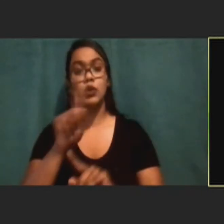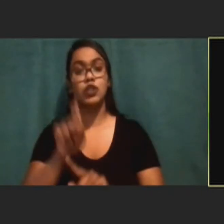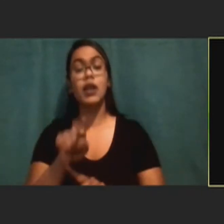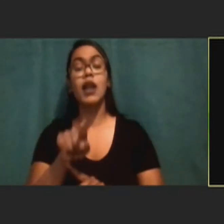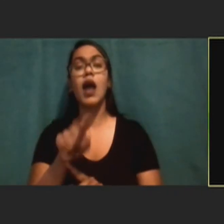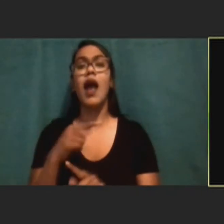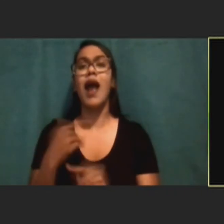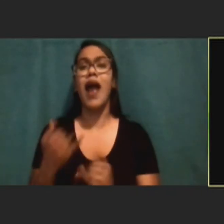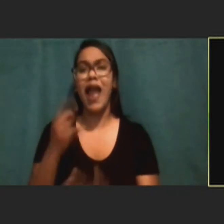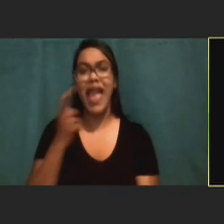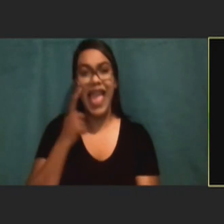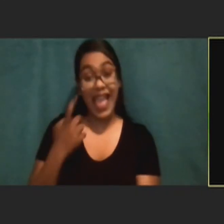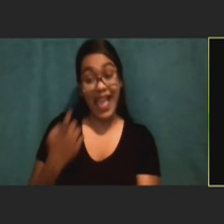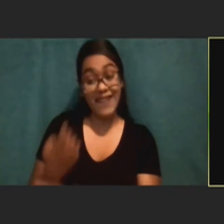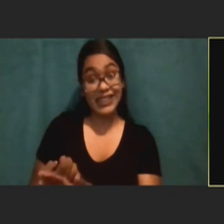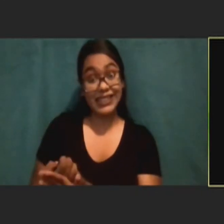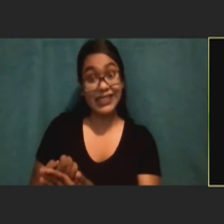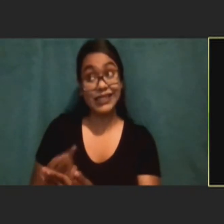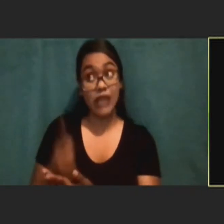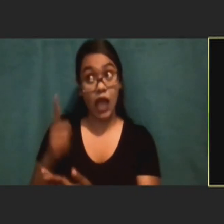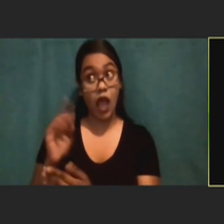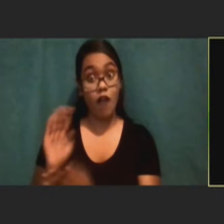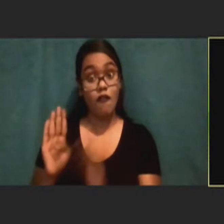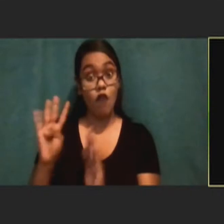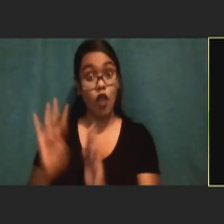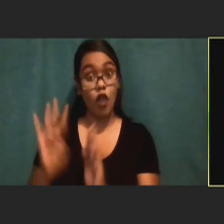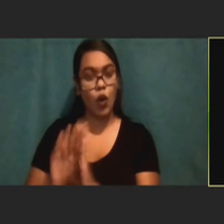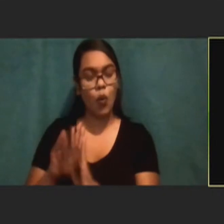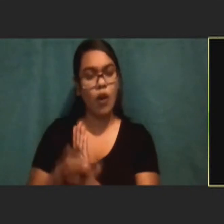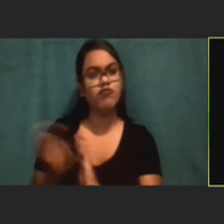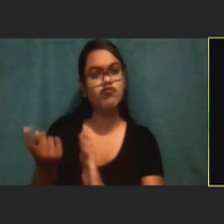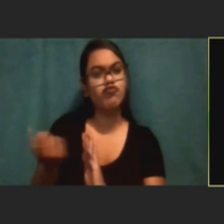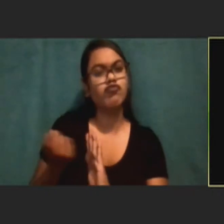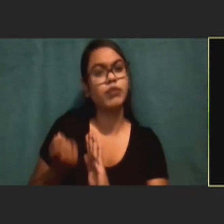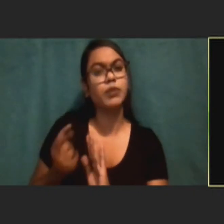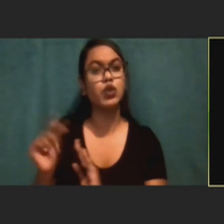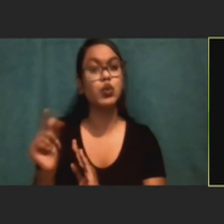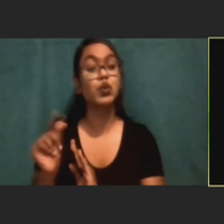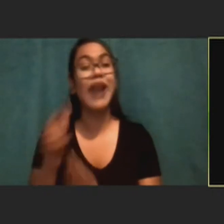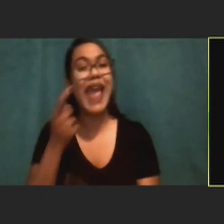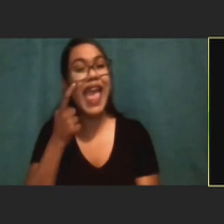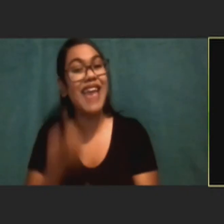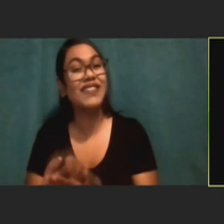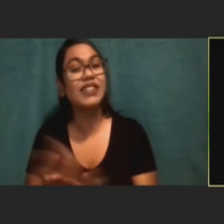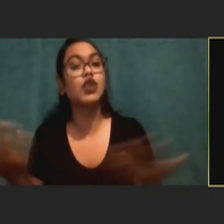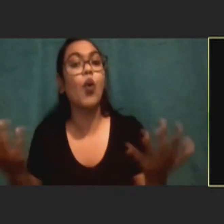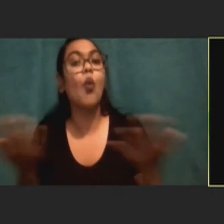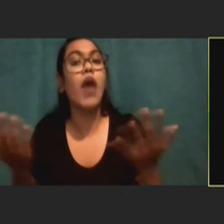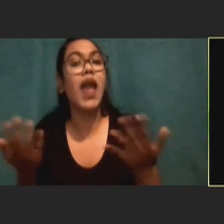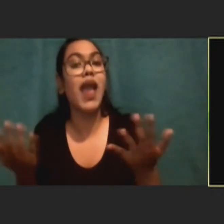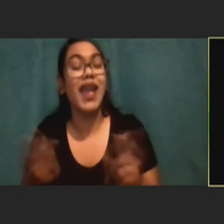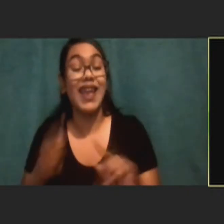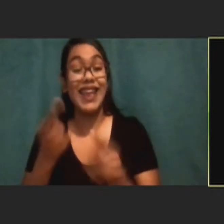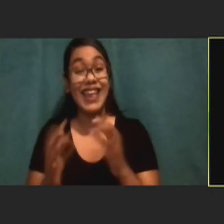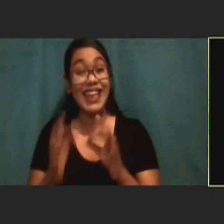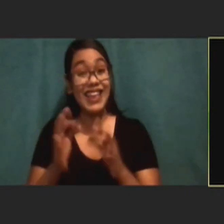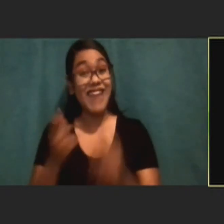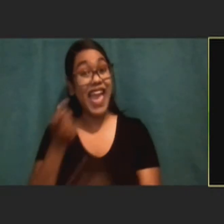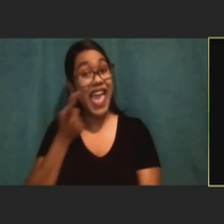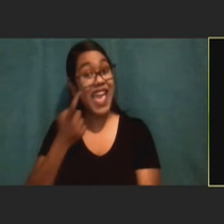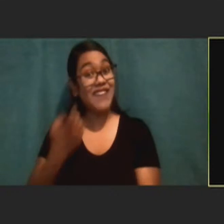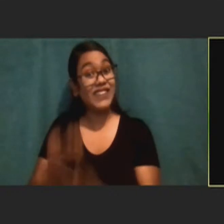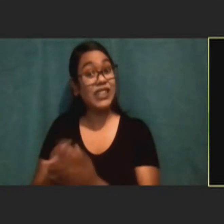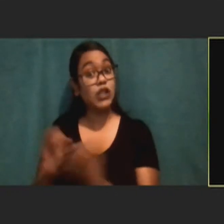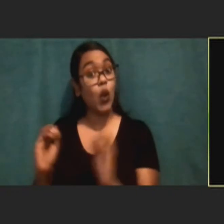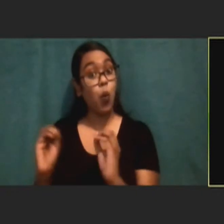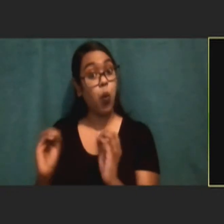is anticipated that will be coming anytime soon? Is there no evidence? If there's no evidence, how far or how